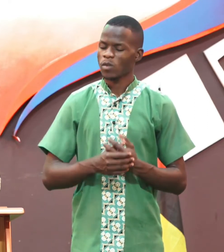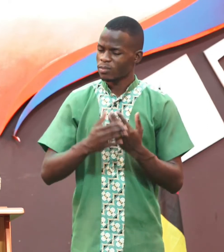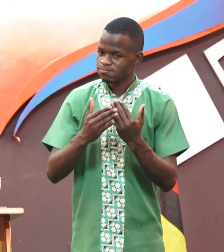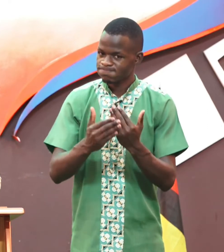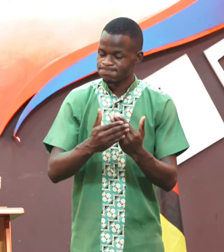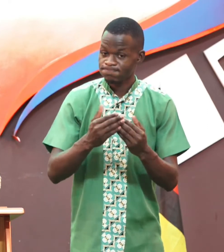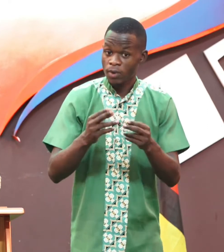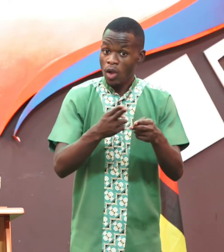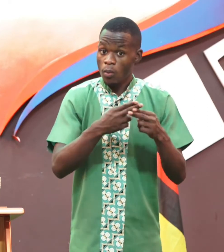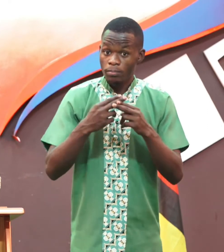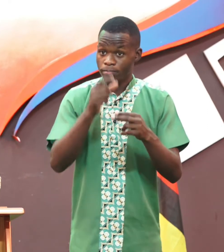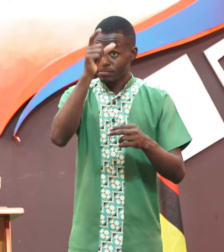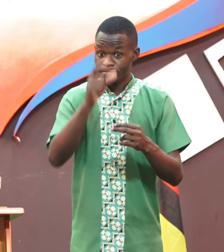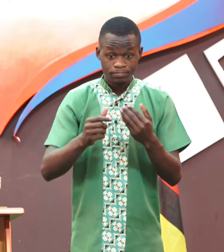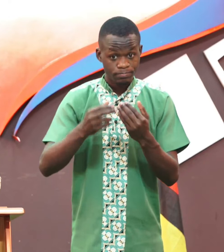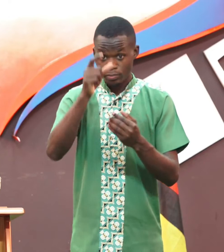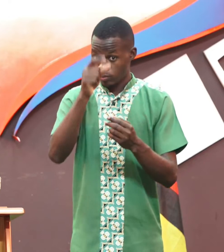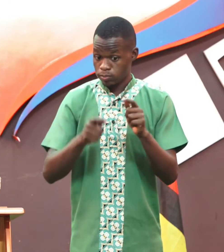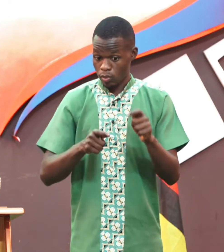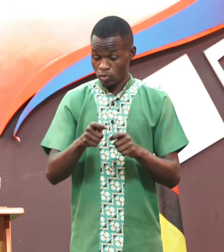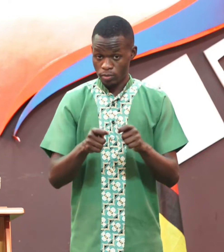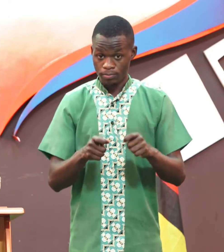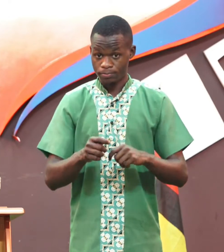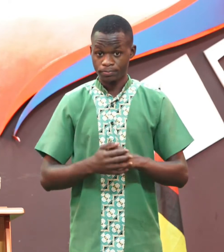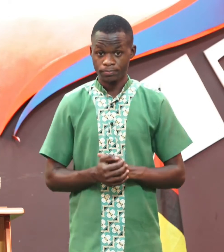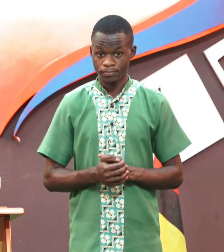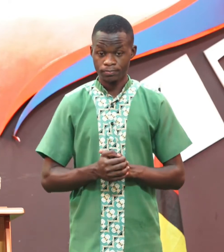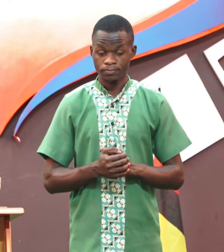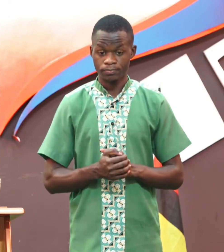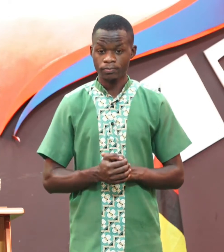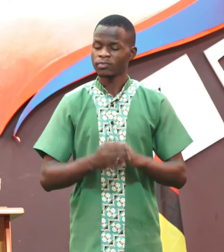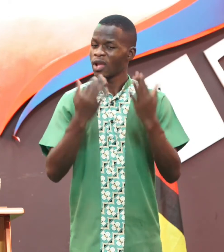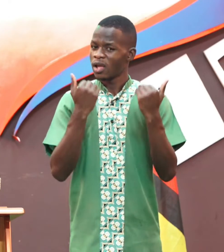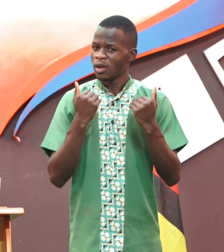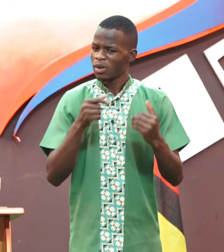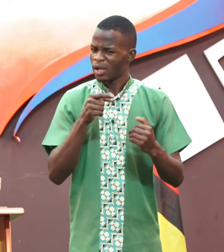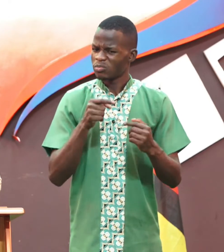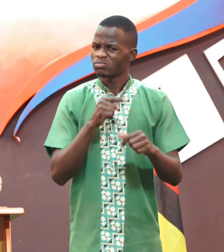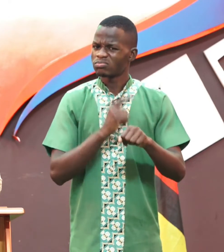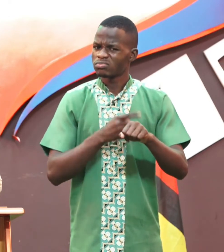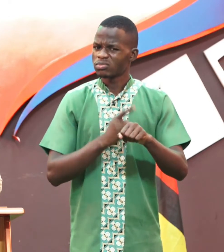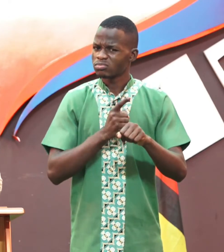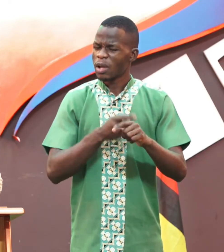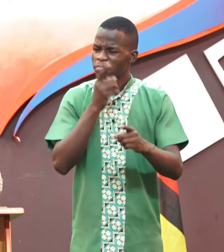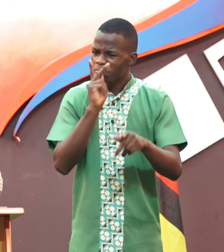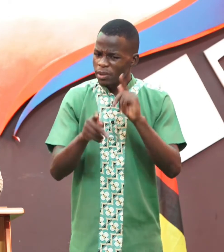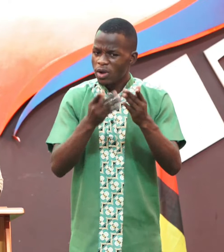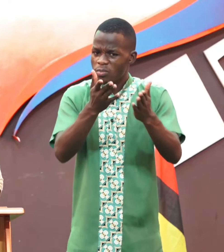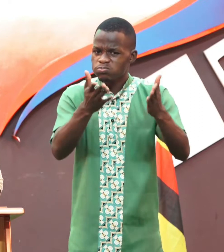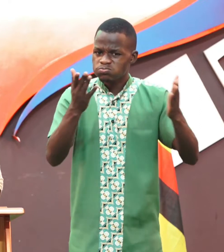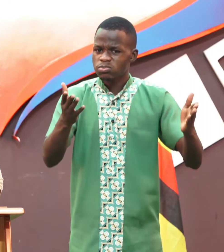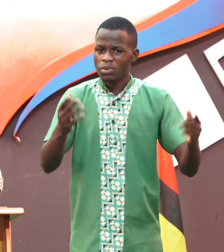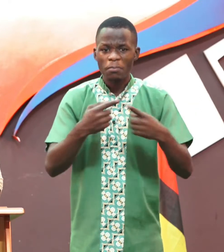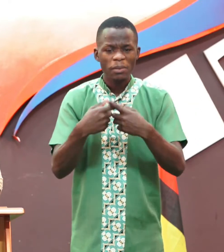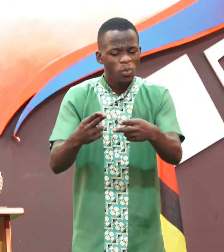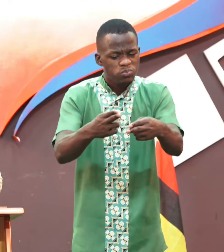Okwegendereza. Self-control. Bannange guno gwe mulembe ogulimu abantu nga mu njogera zaabwe tebeegendereza. This is the generation where there are very